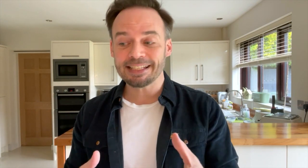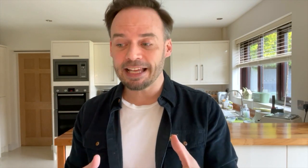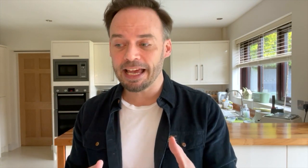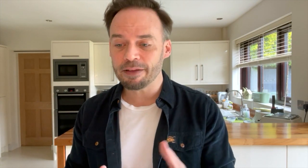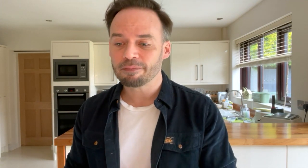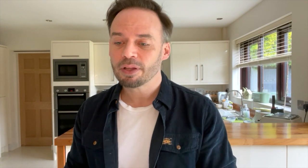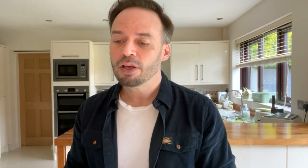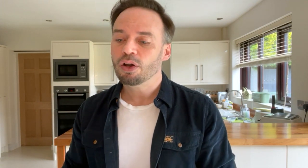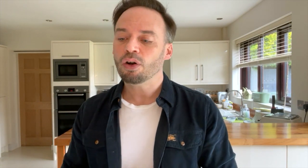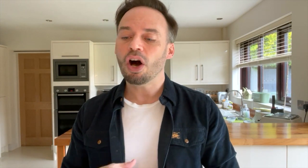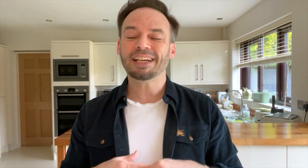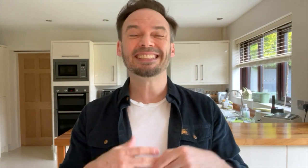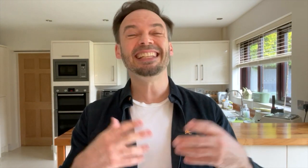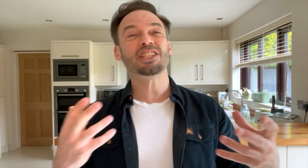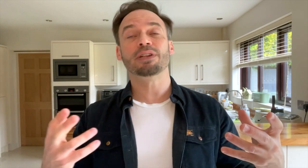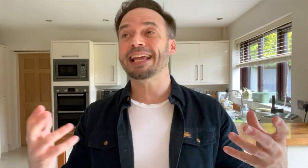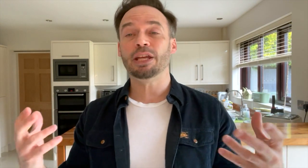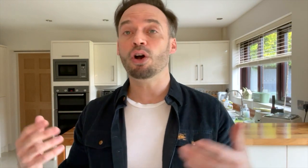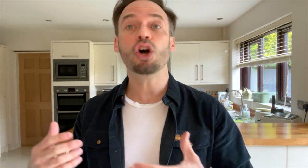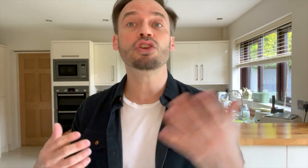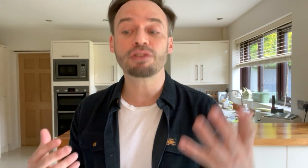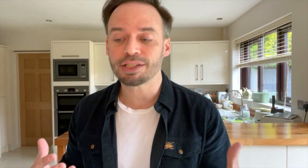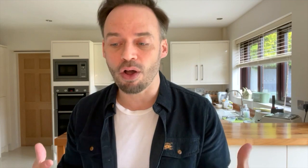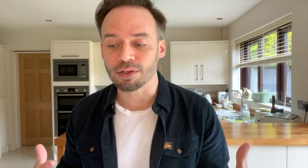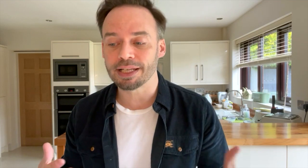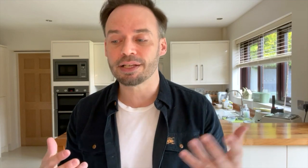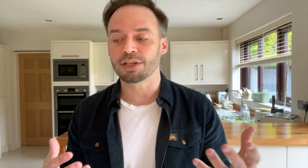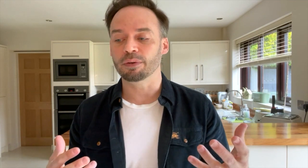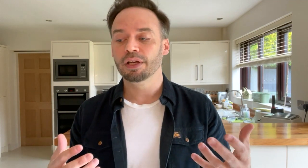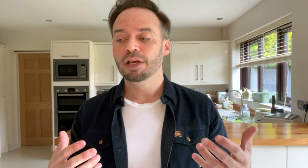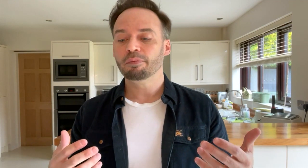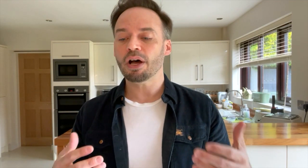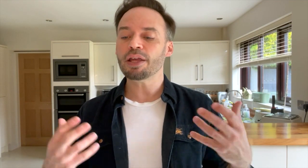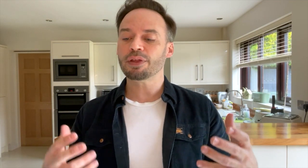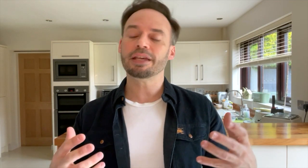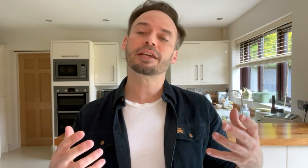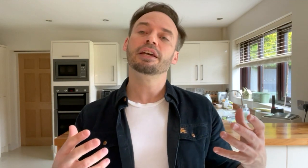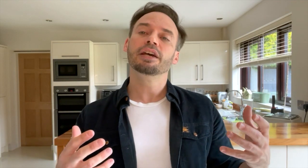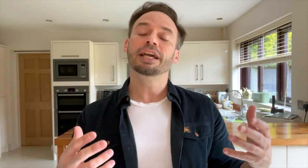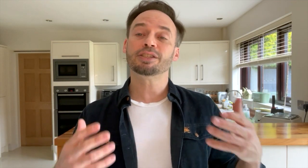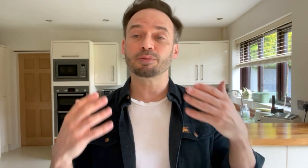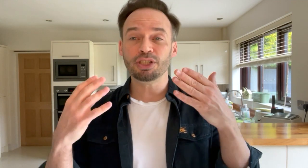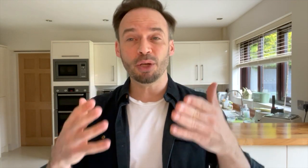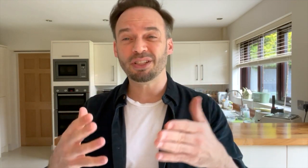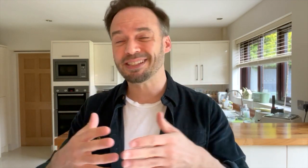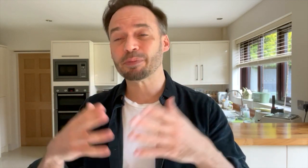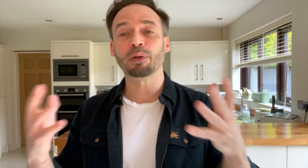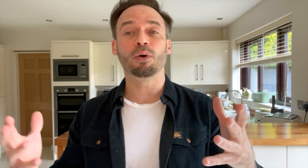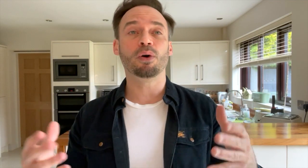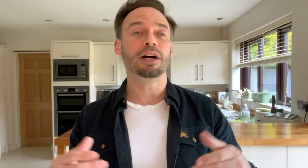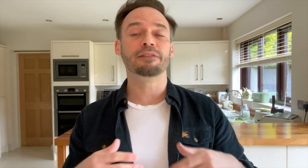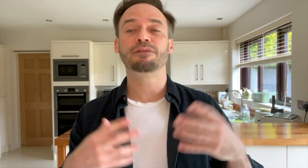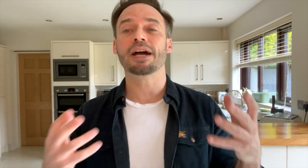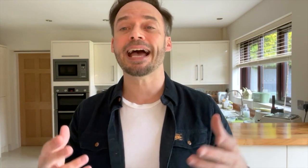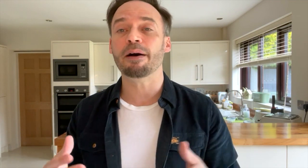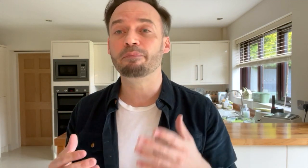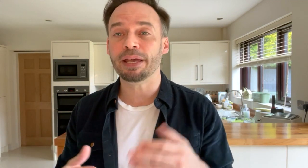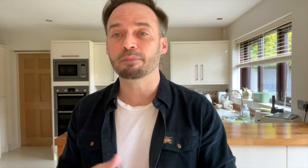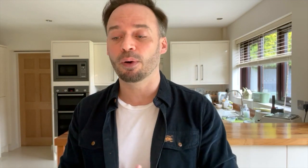i could literally tell you a hundred songs listen to but i think it's up to you to explore and find out a bit more